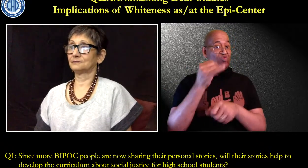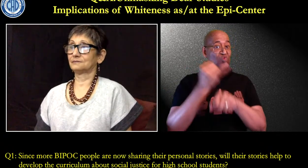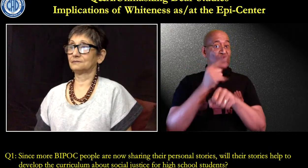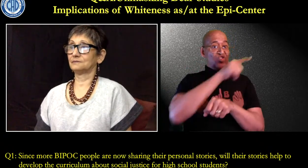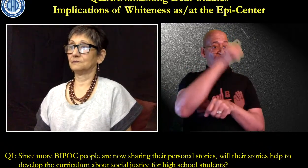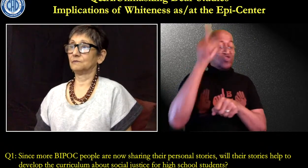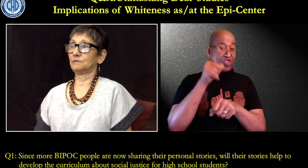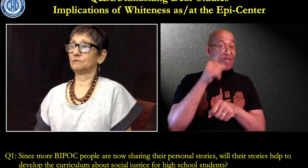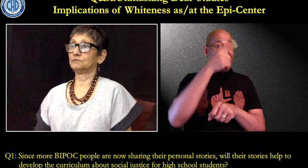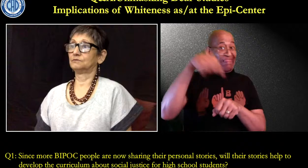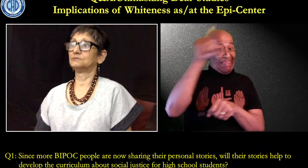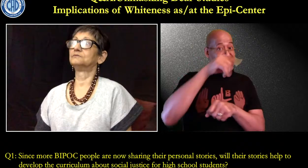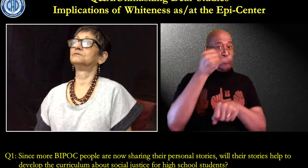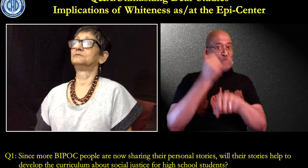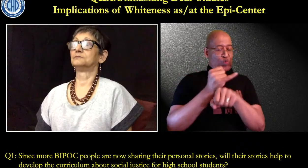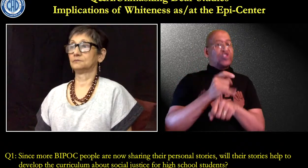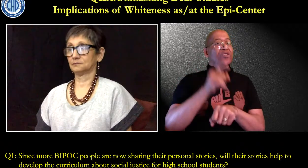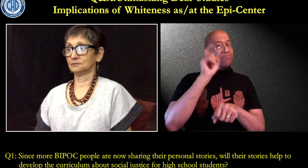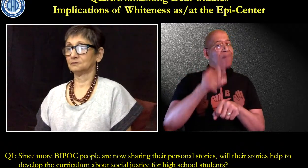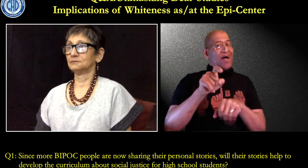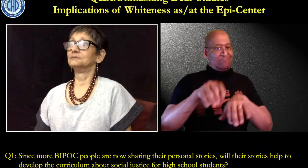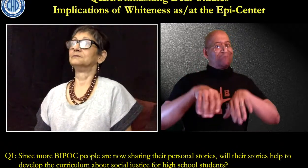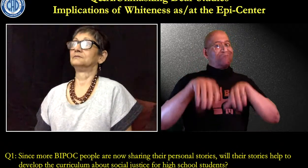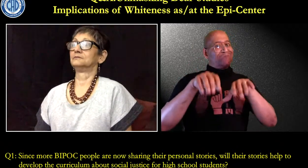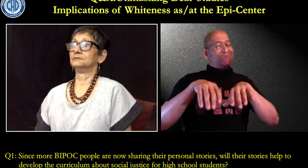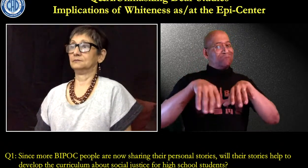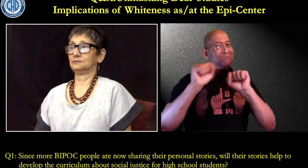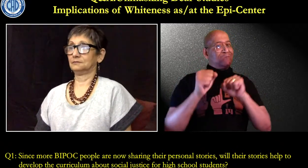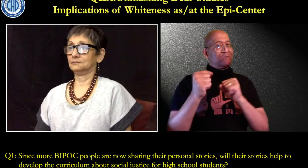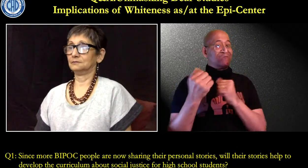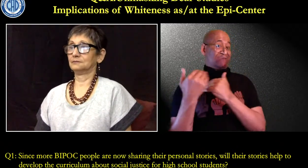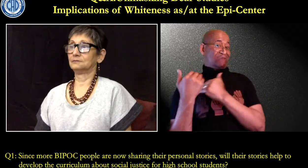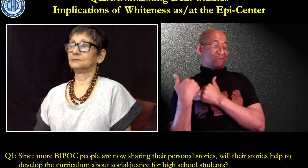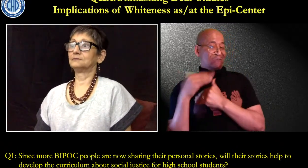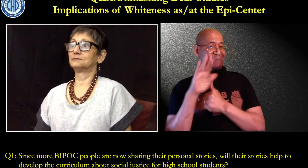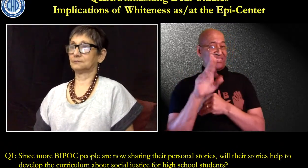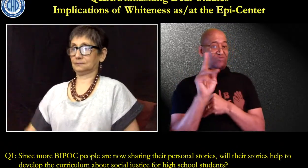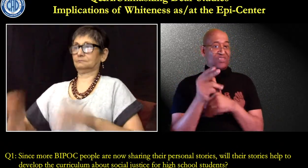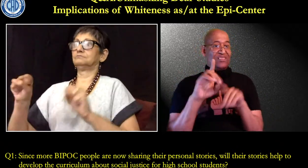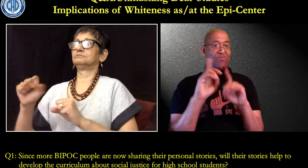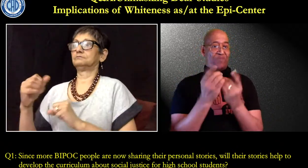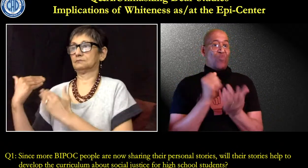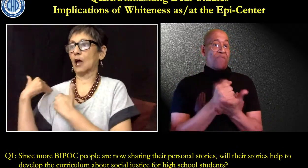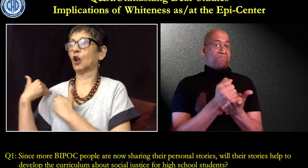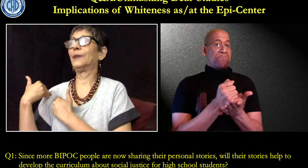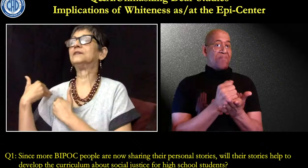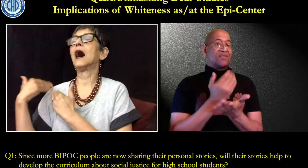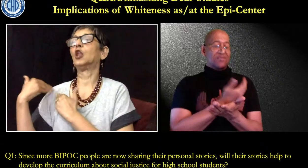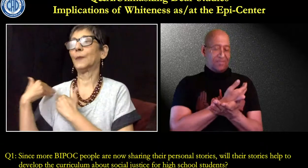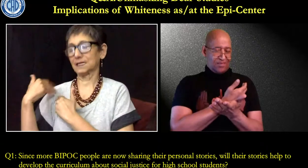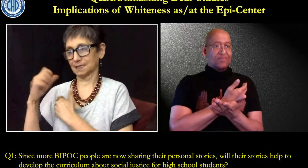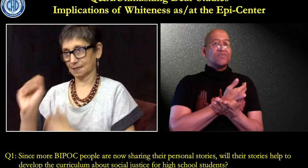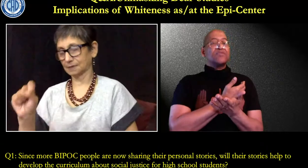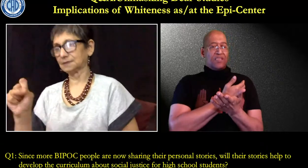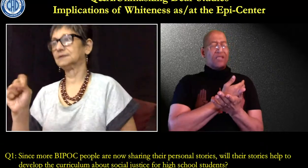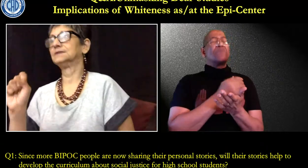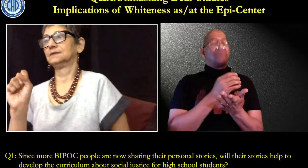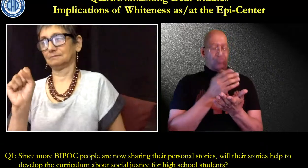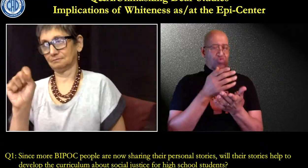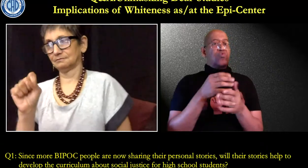think the best thing to do is to partner with the institutions for the deaf and really